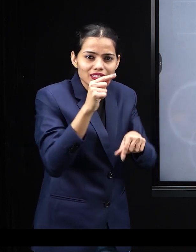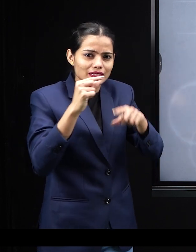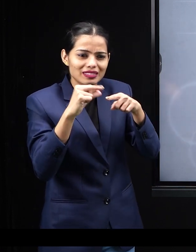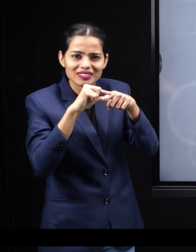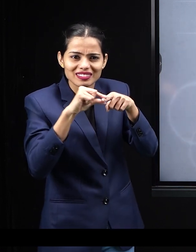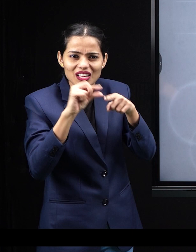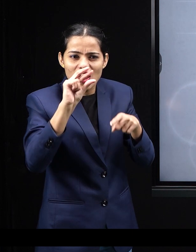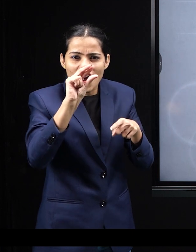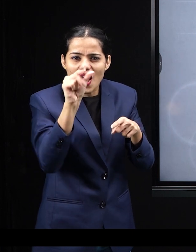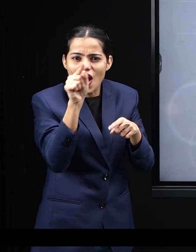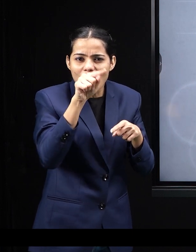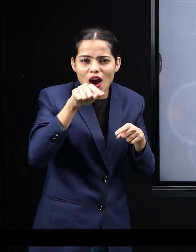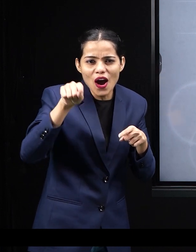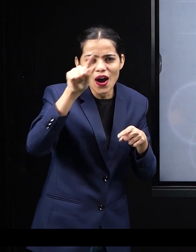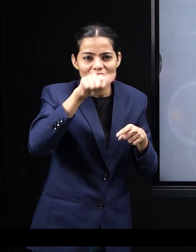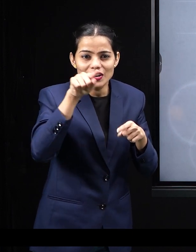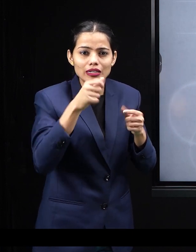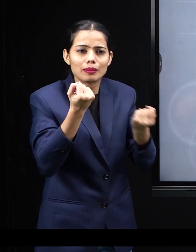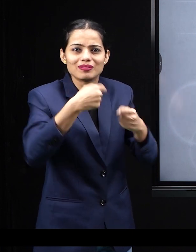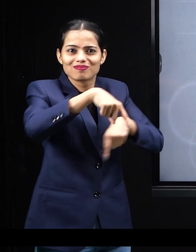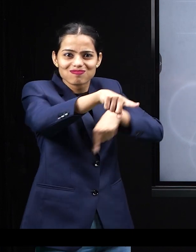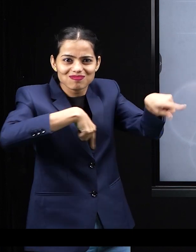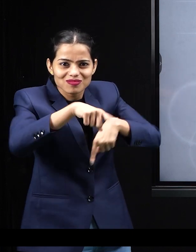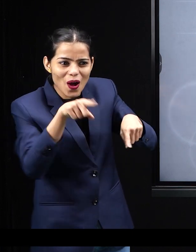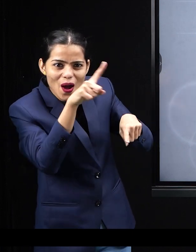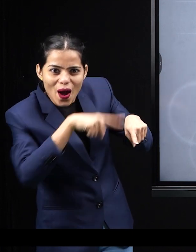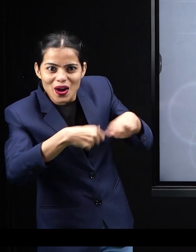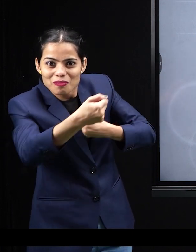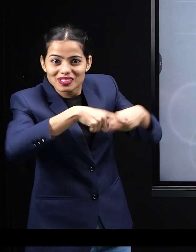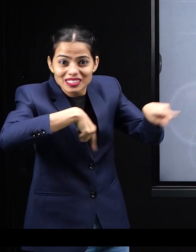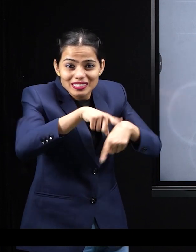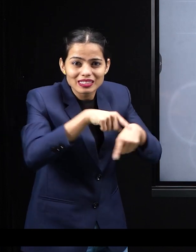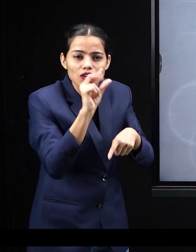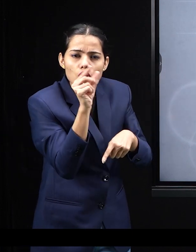cartwheel, ring, vehicle wheel, coins, etc.